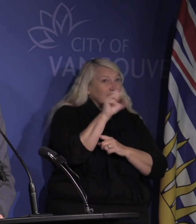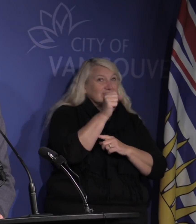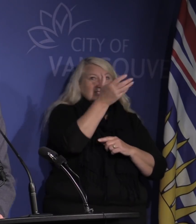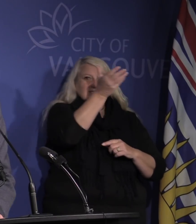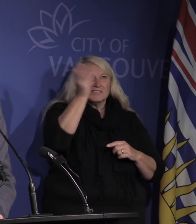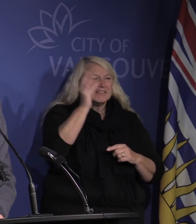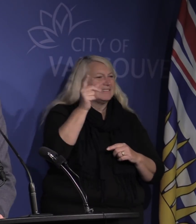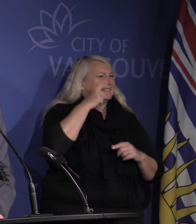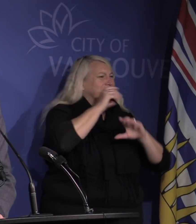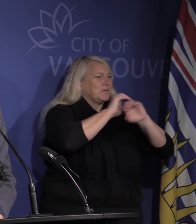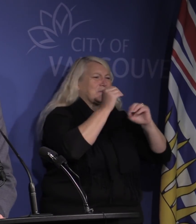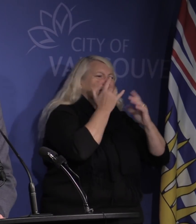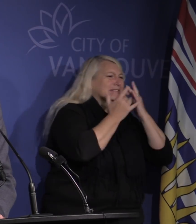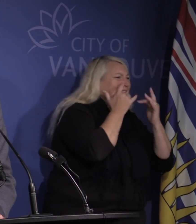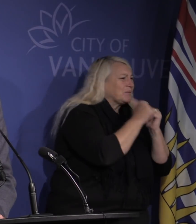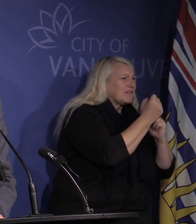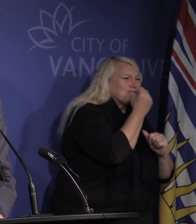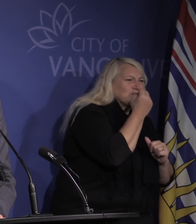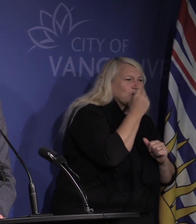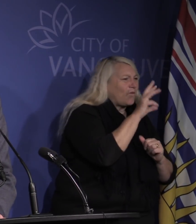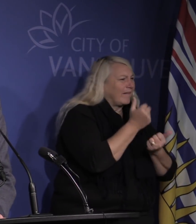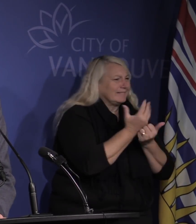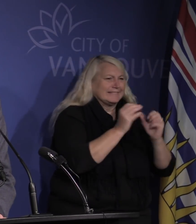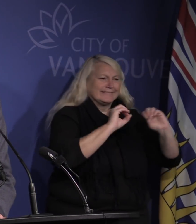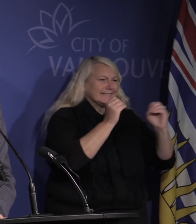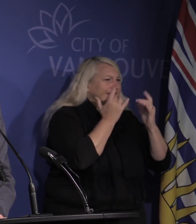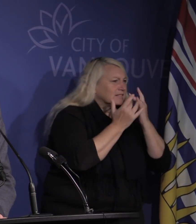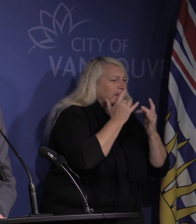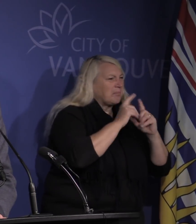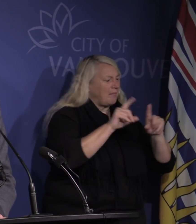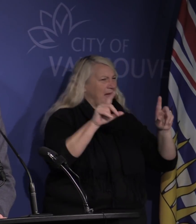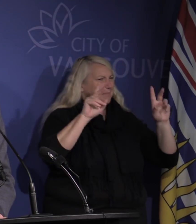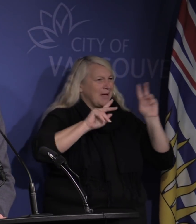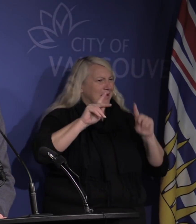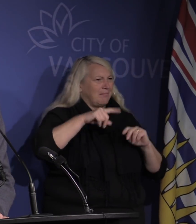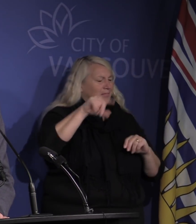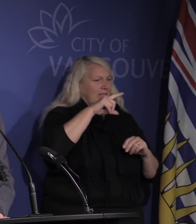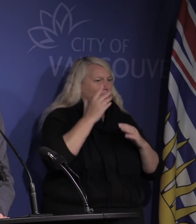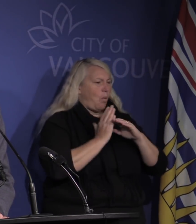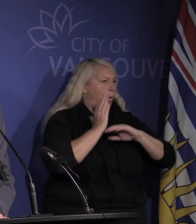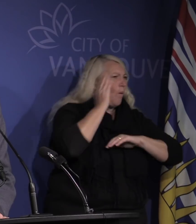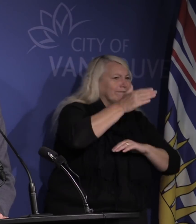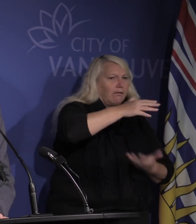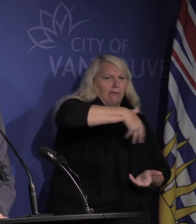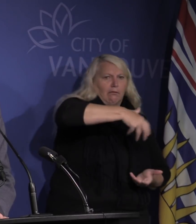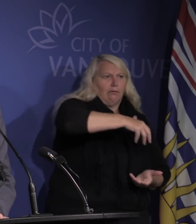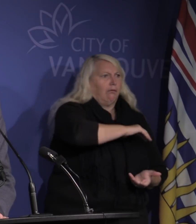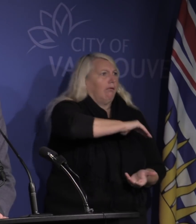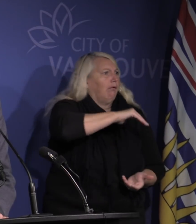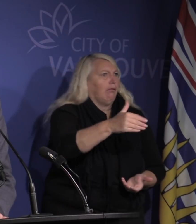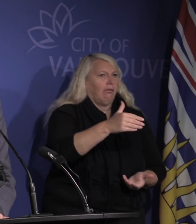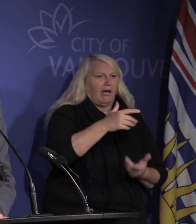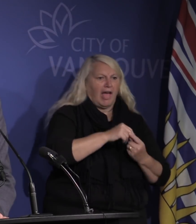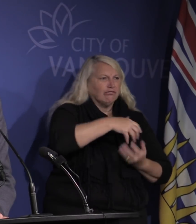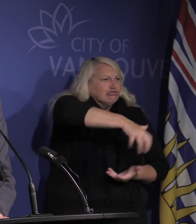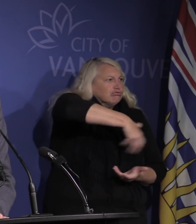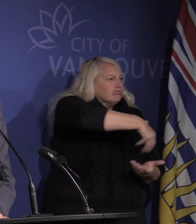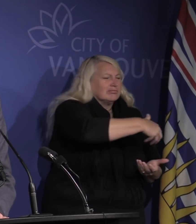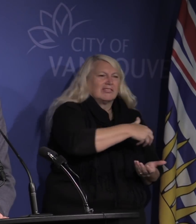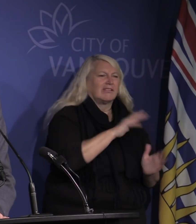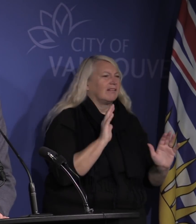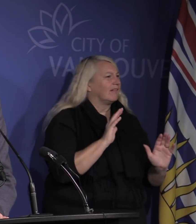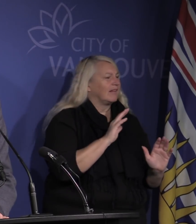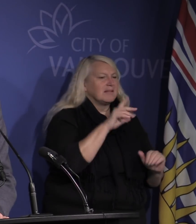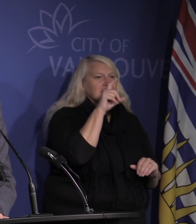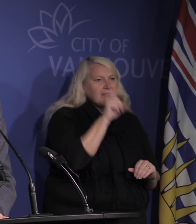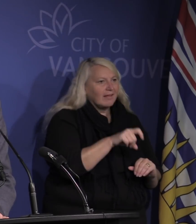supply shortage, but there is a serious problem with people hoarding and overbuying. If residents do not immediately change their